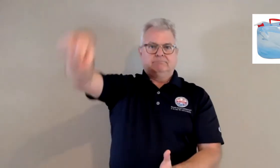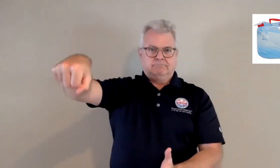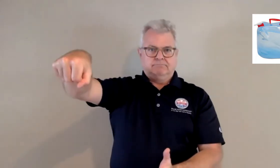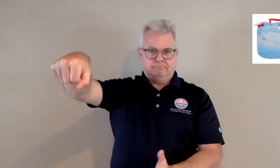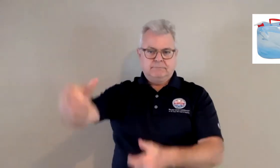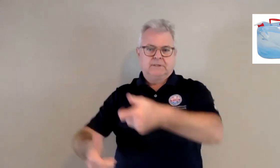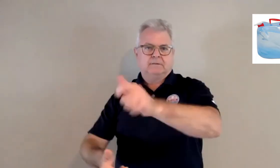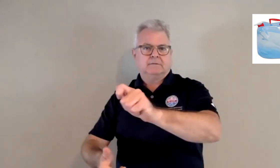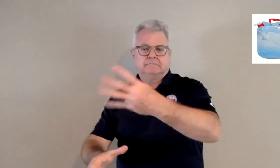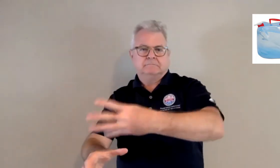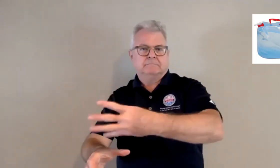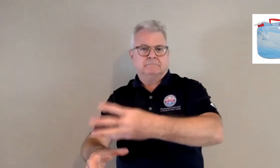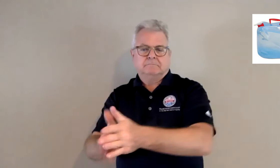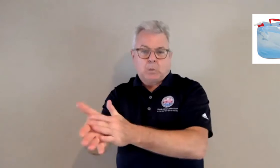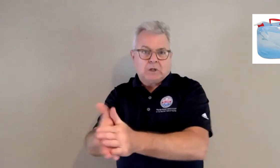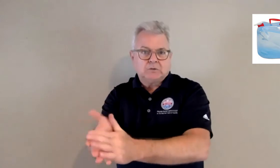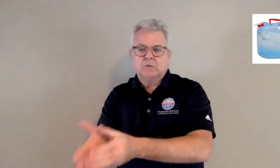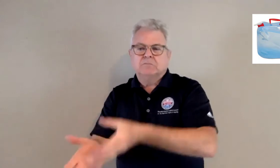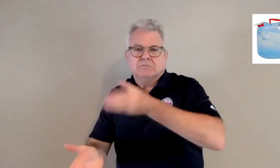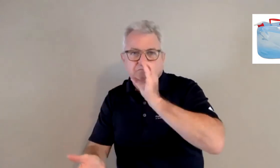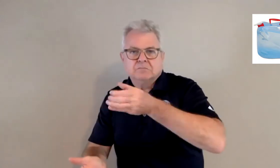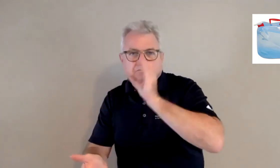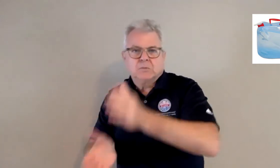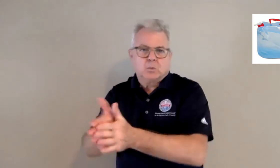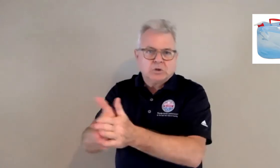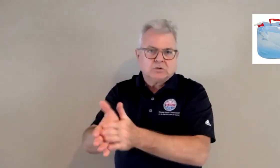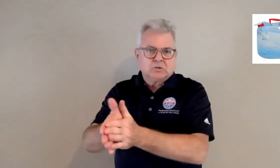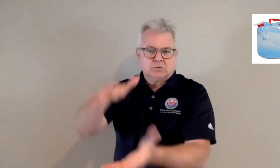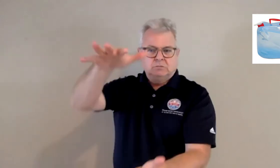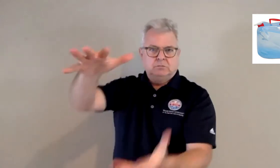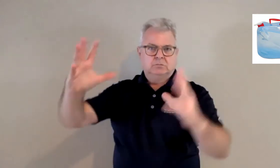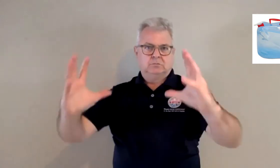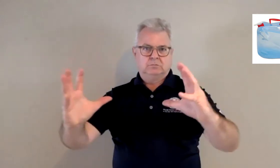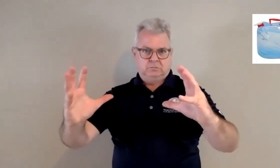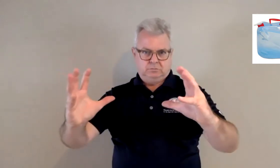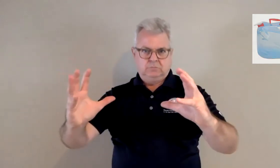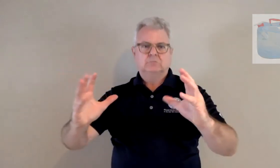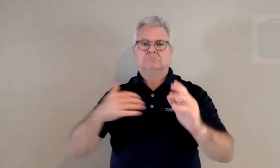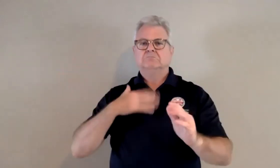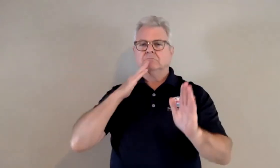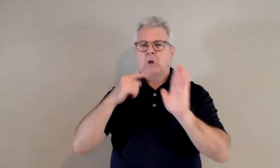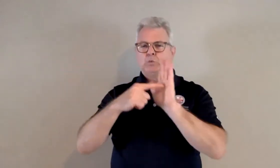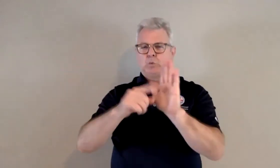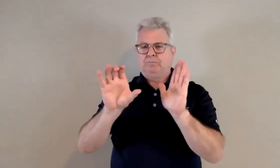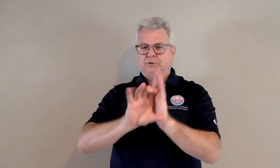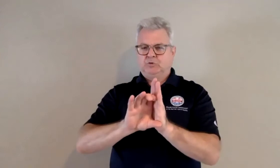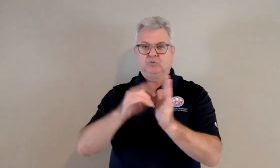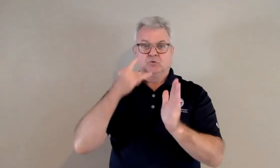for 3 to 5 days. That way you can use it for washing hands and other things